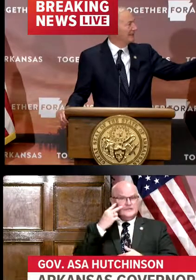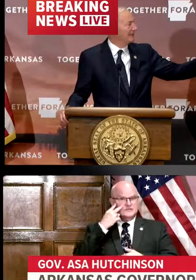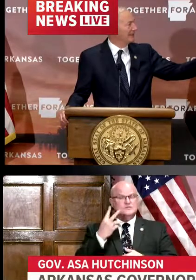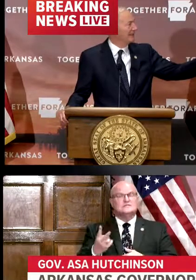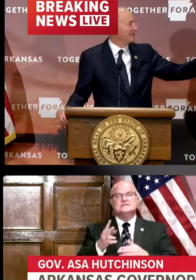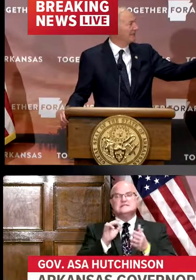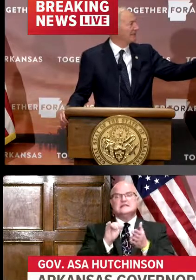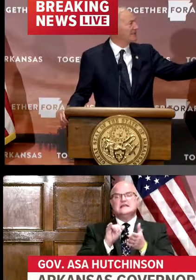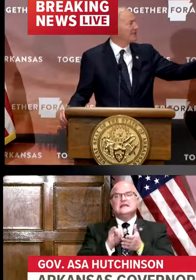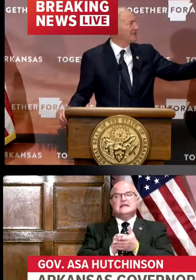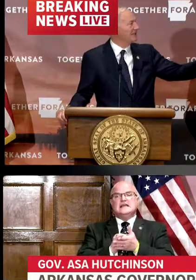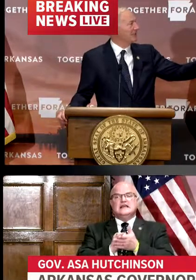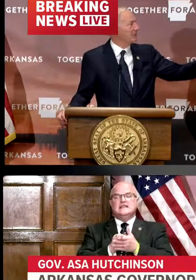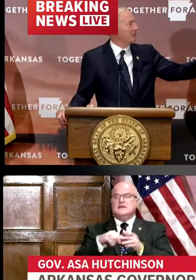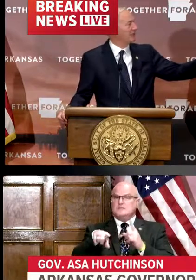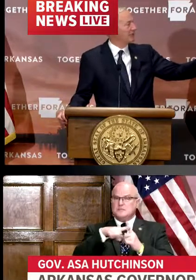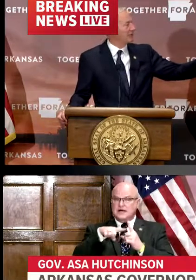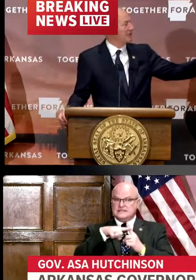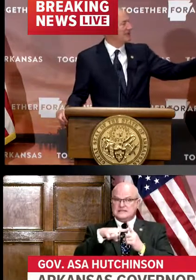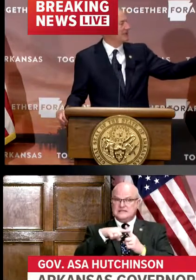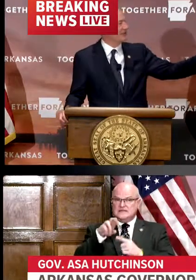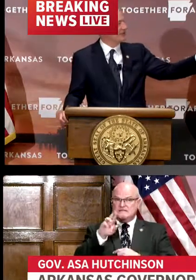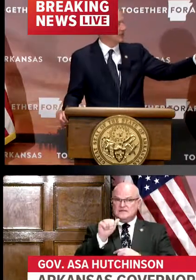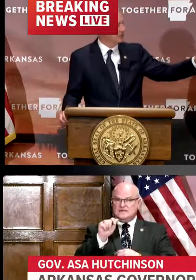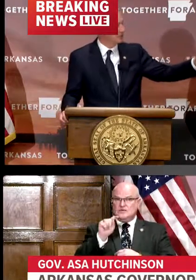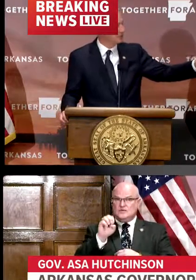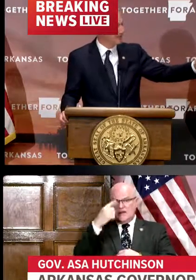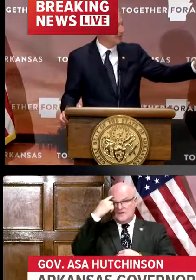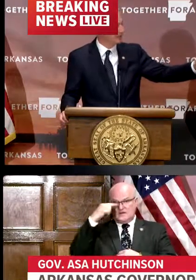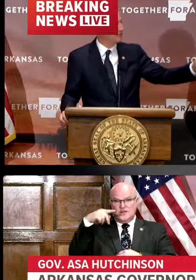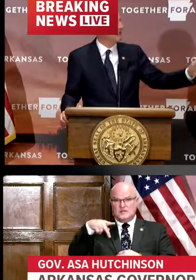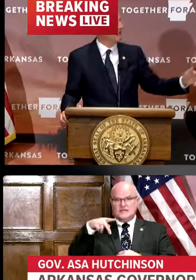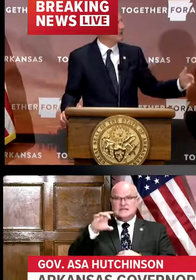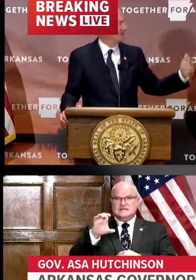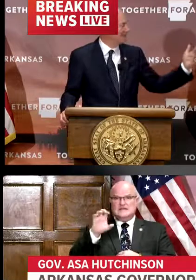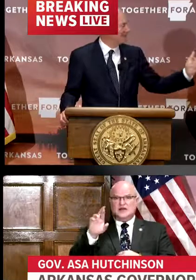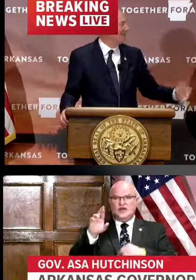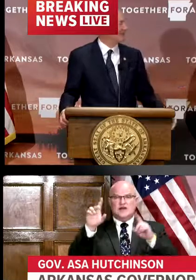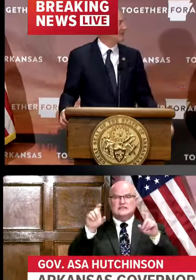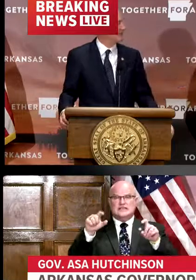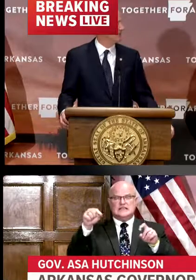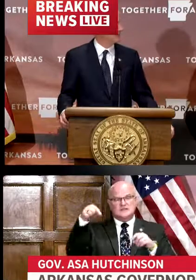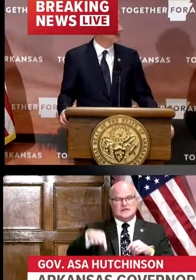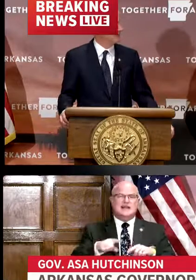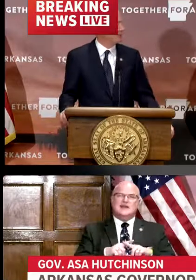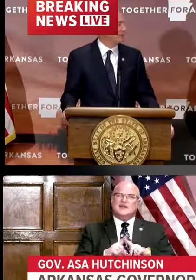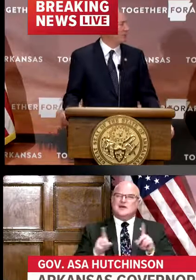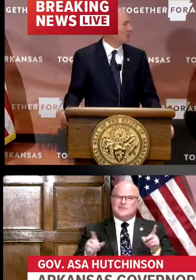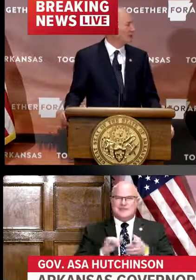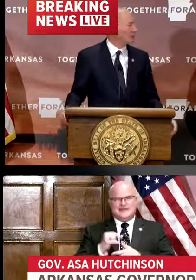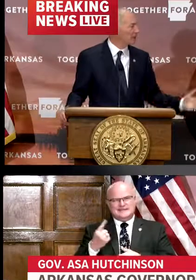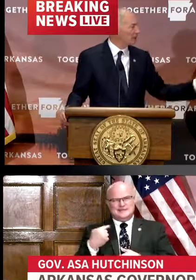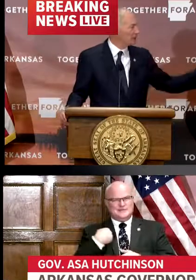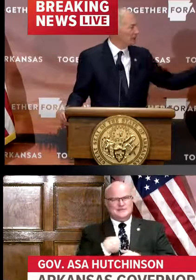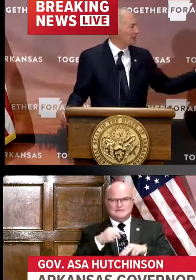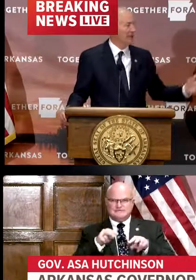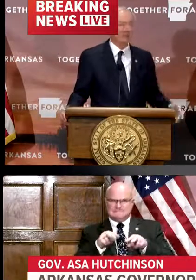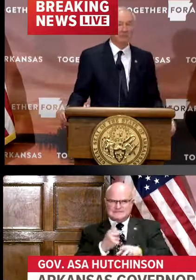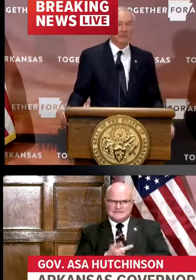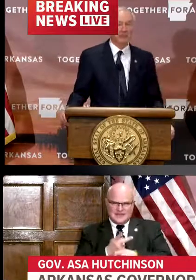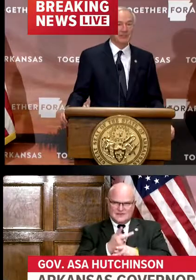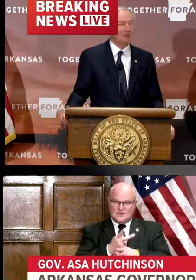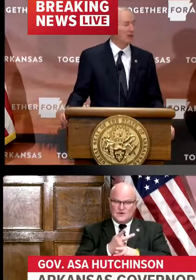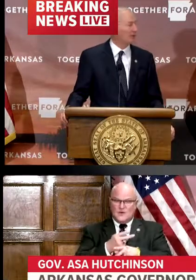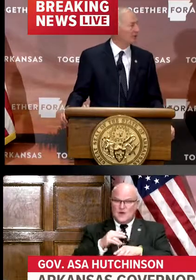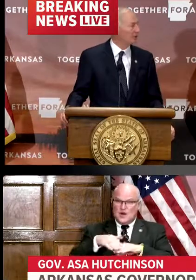the positivity rate for our PCR test go down, but that's something we have to watch carefully. We're above